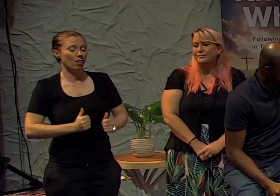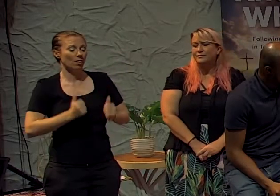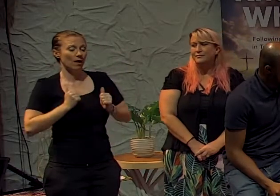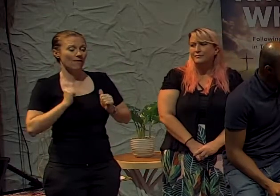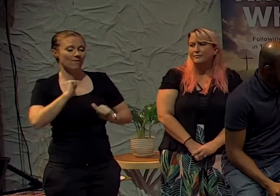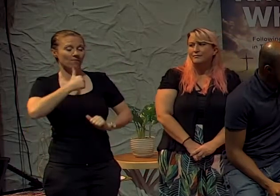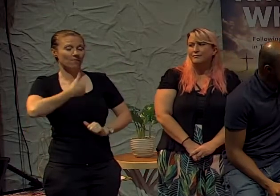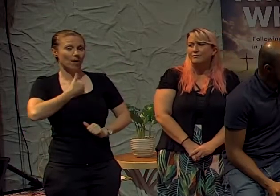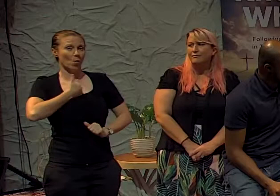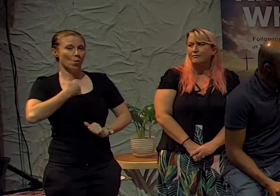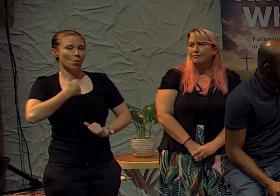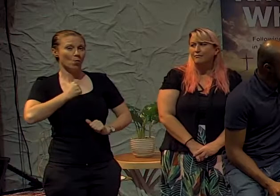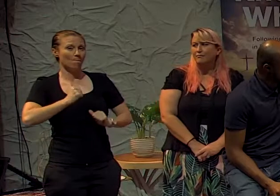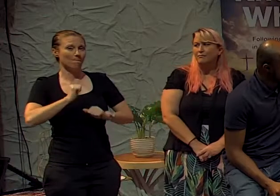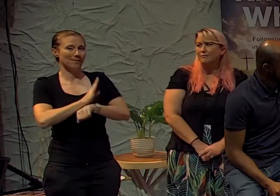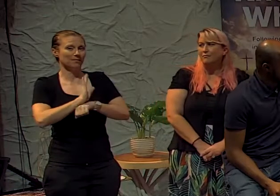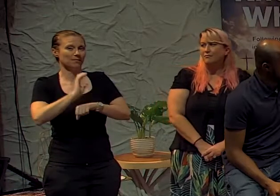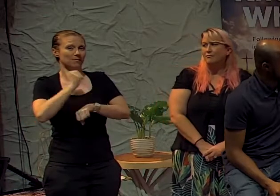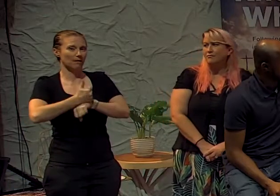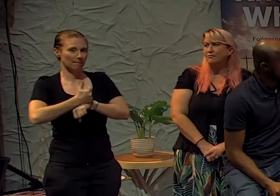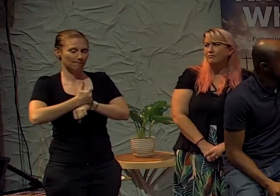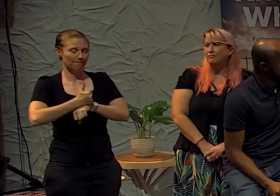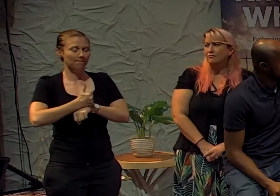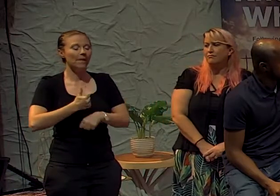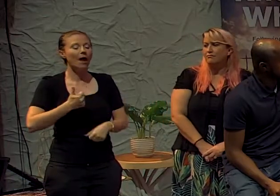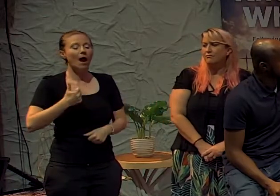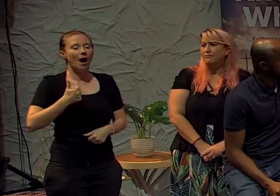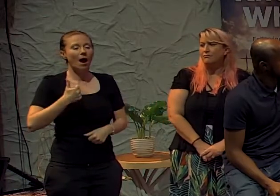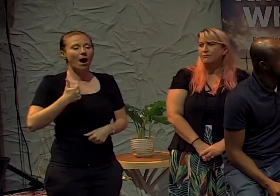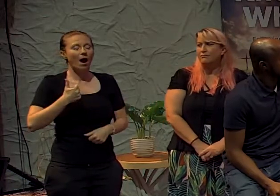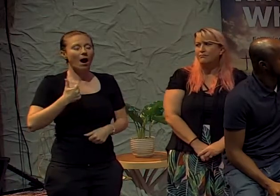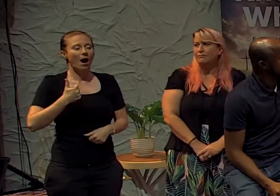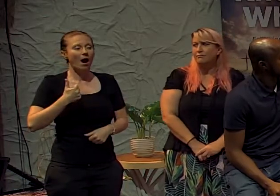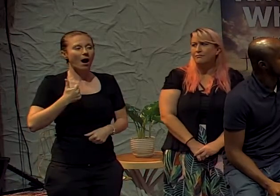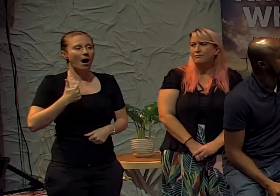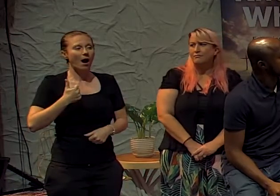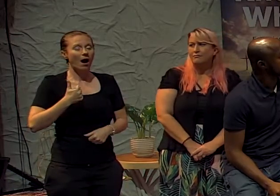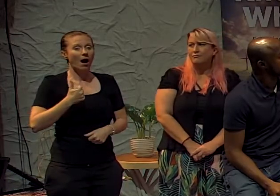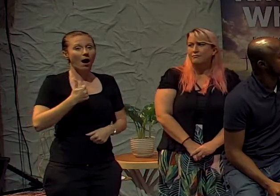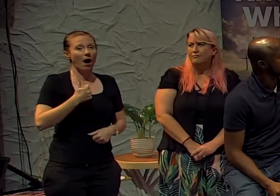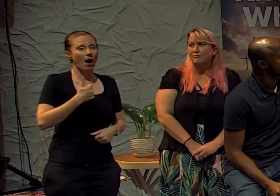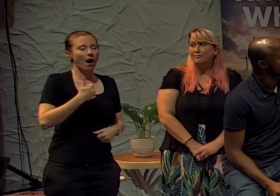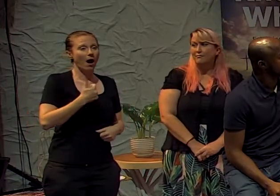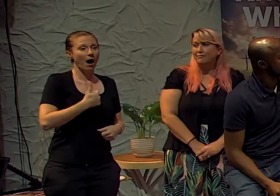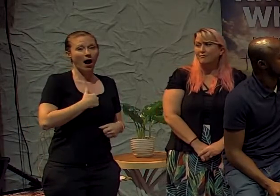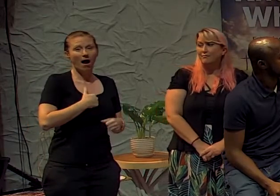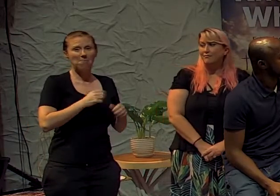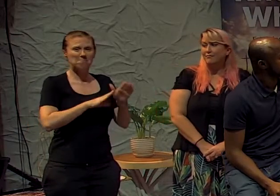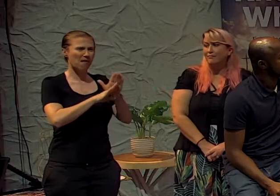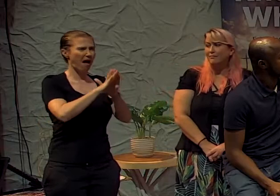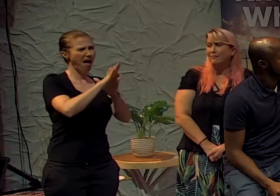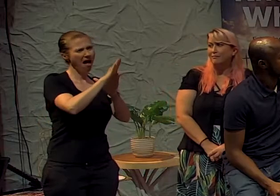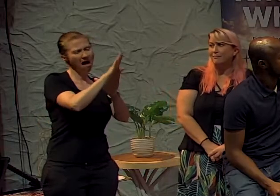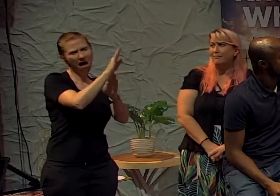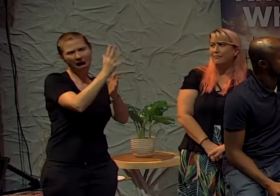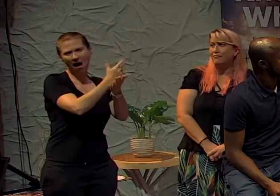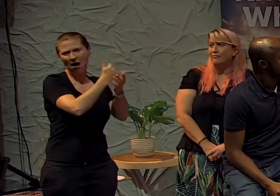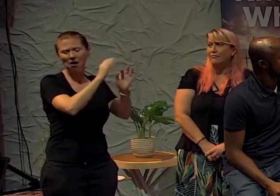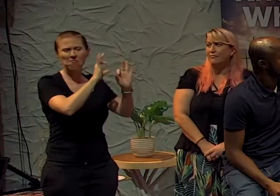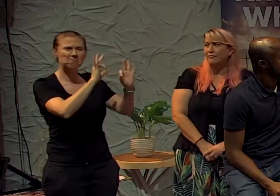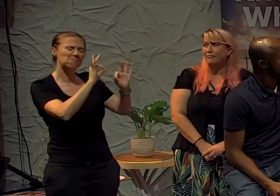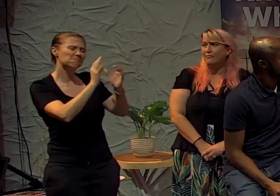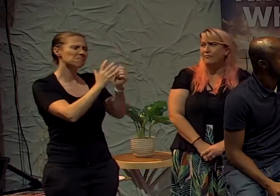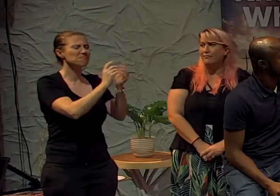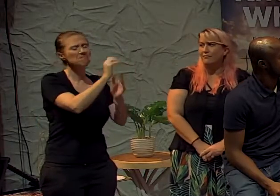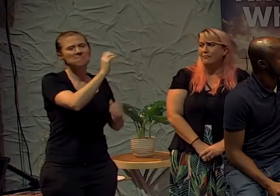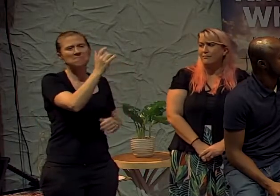entrepreneur. And so I'm batting 1,000 for 18 years. And then all of a sudden, I start